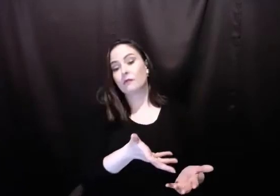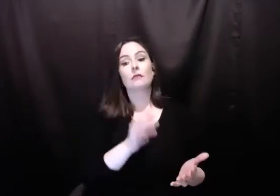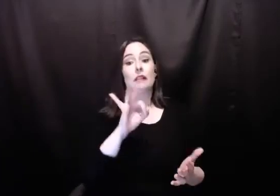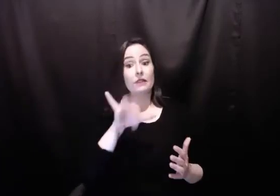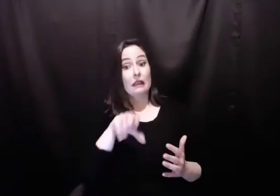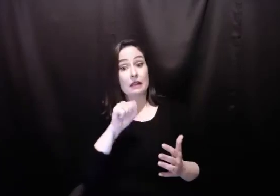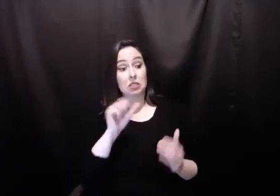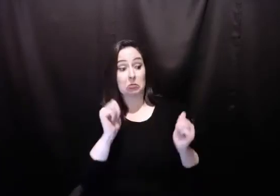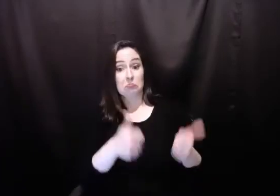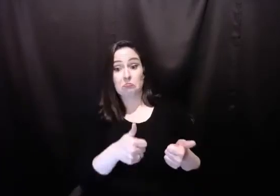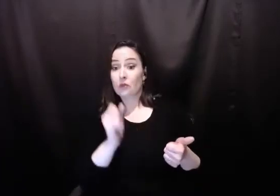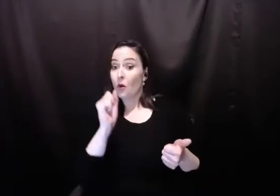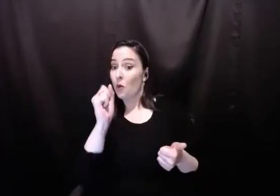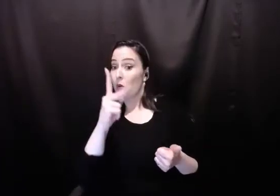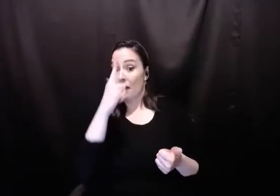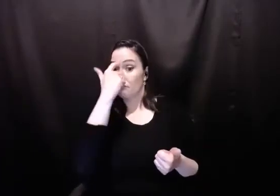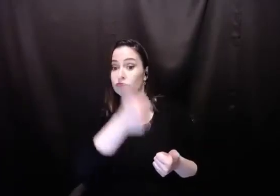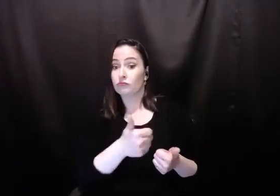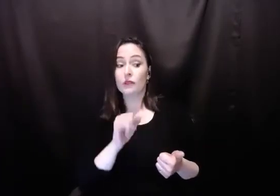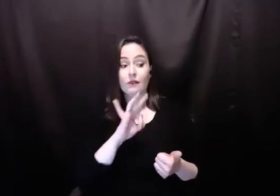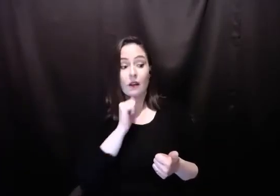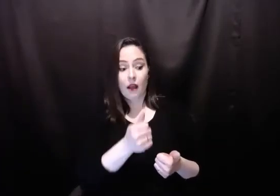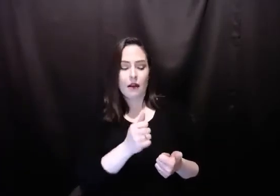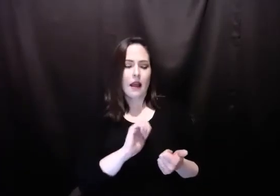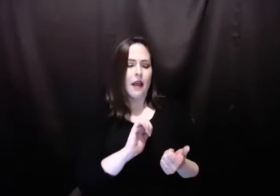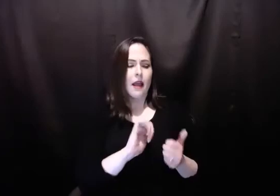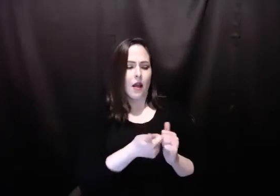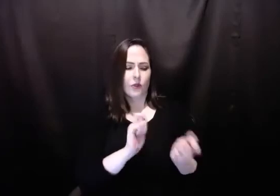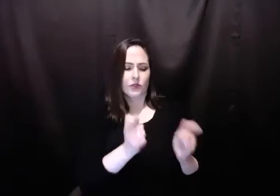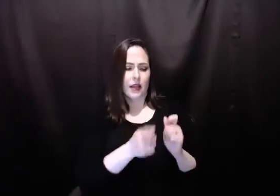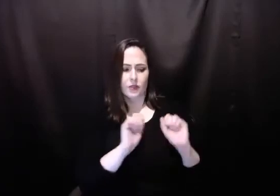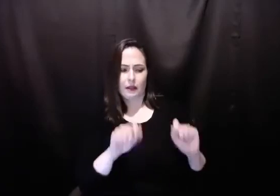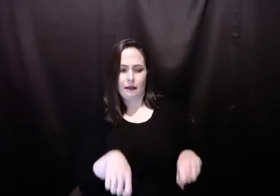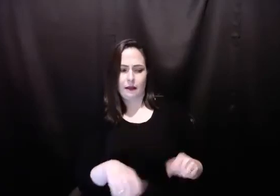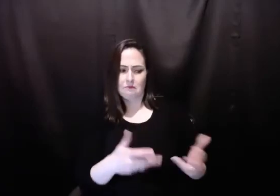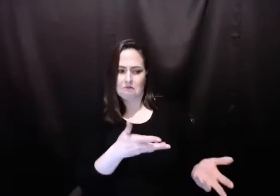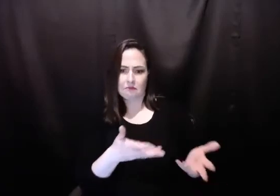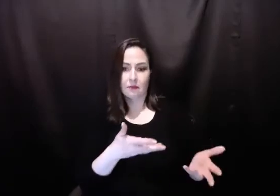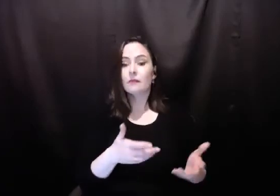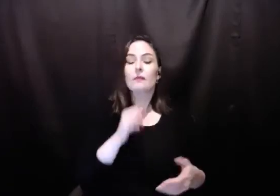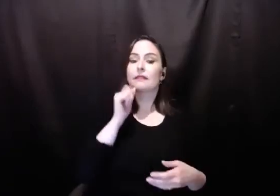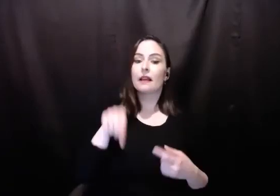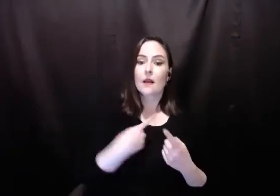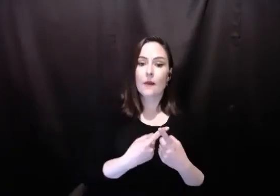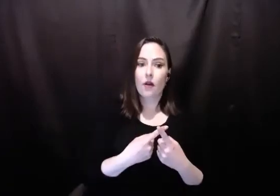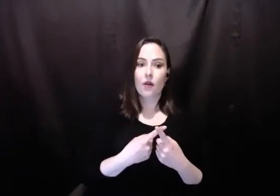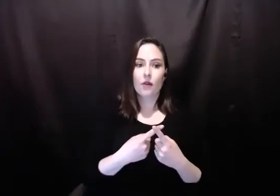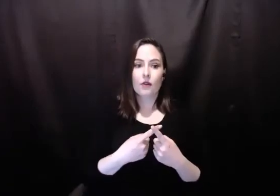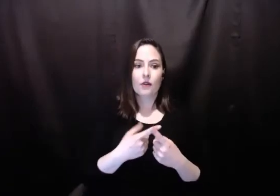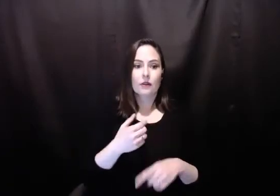not about bullying our sponsees. It's about walking with them to a better place, to be a better woman, to be,